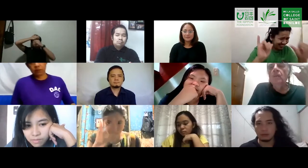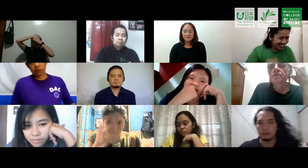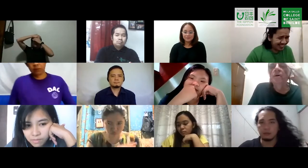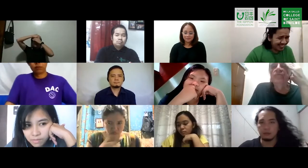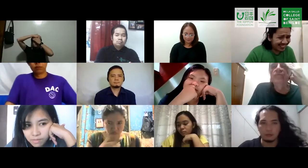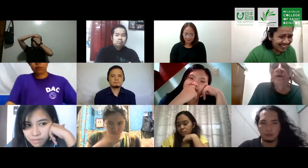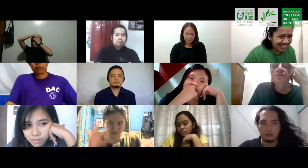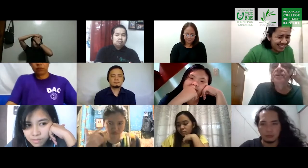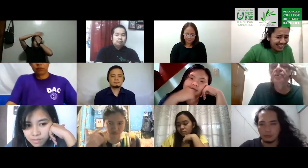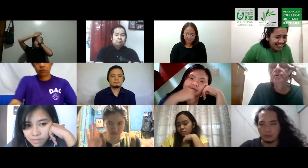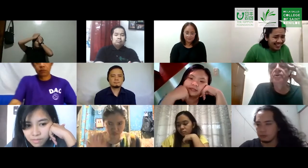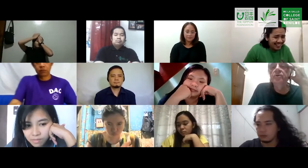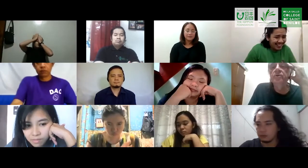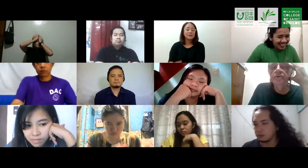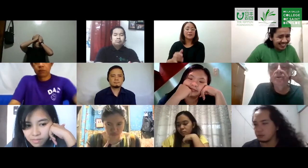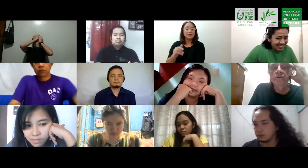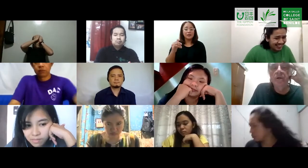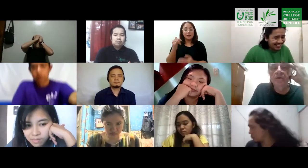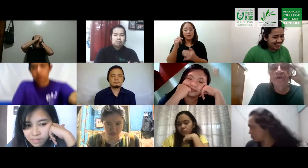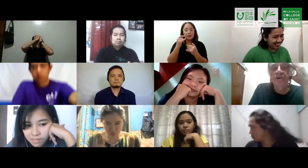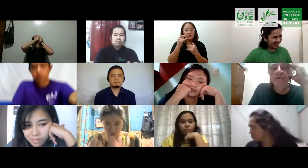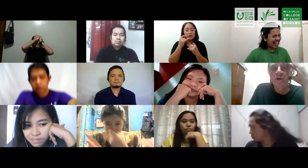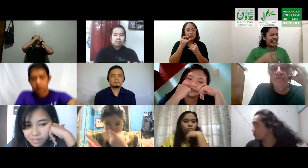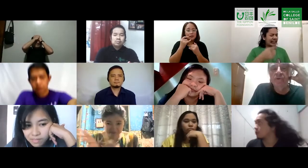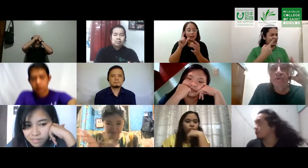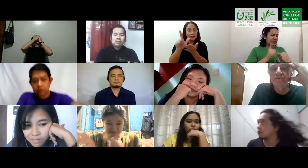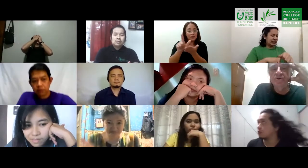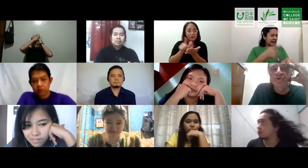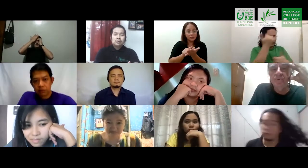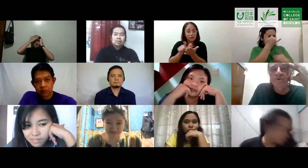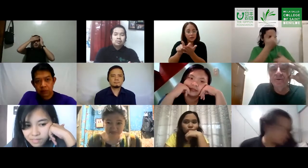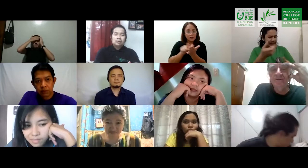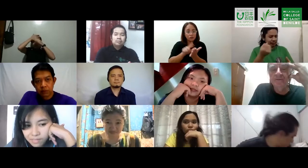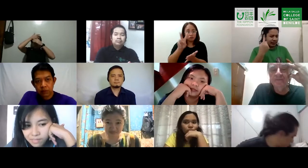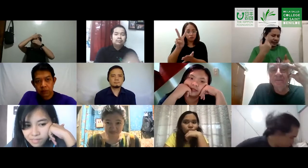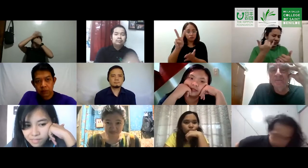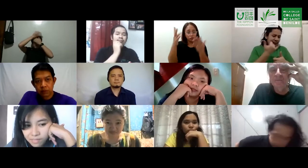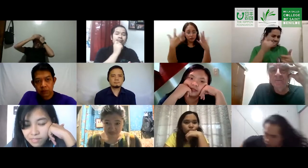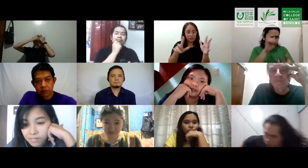So for lesson 2, did you finish all of the revisions?